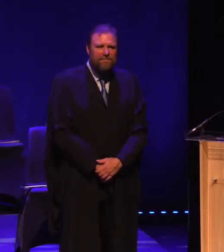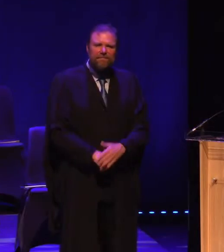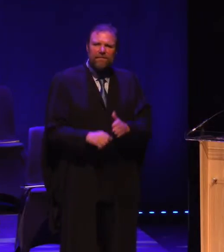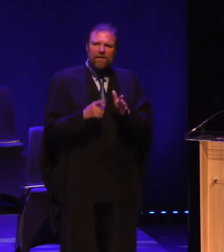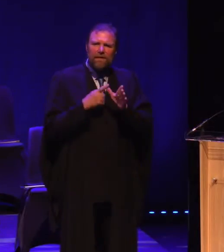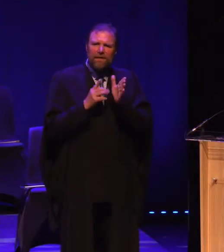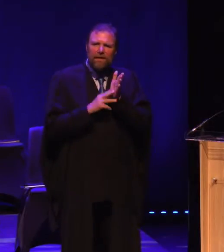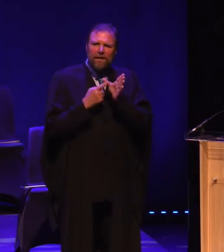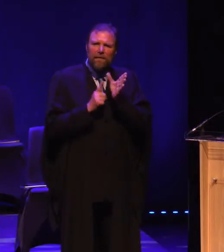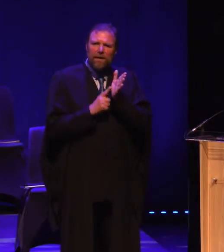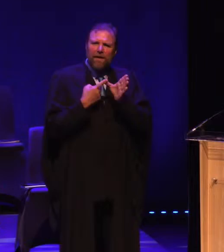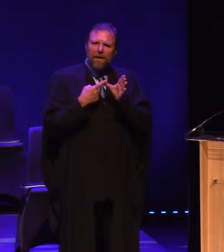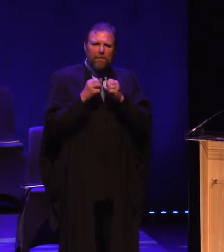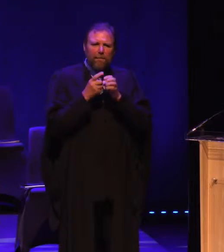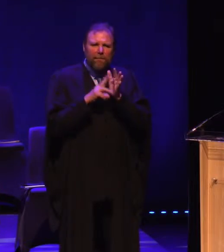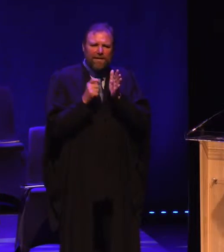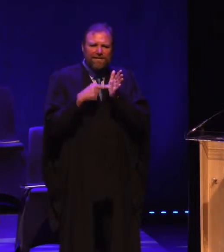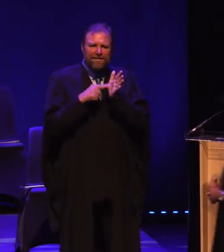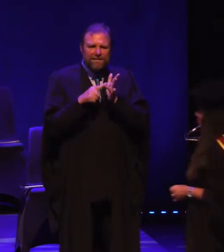Amala Benki.